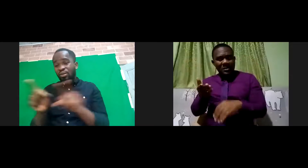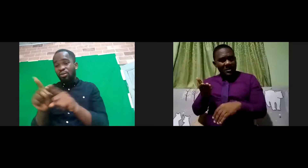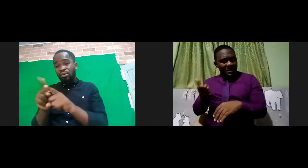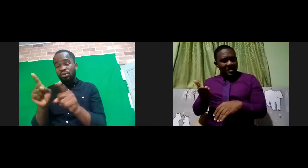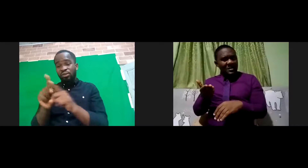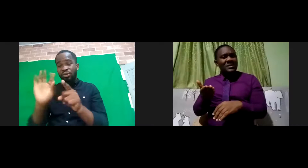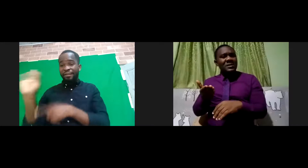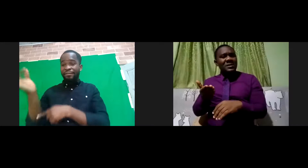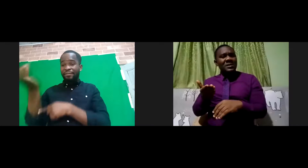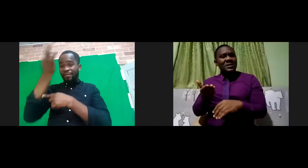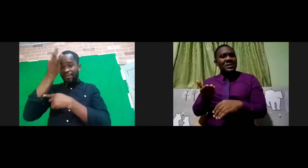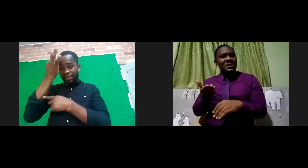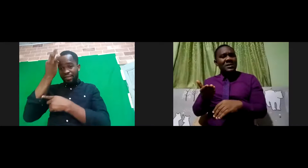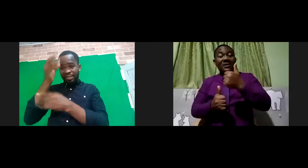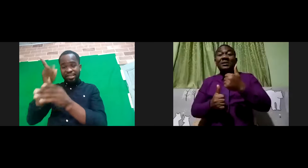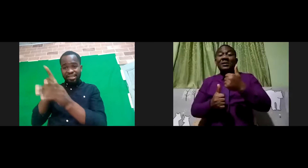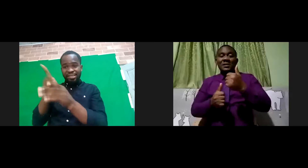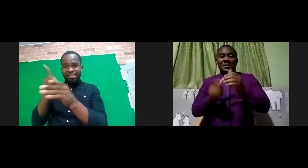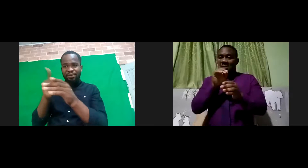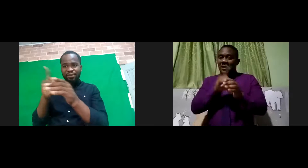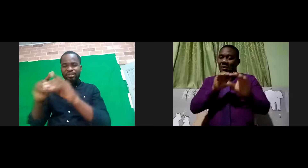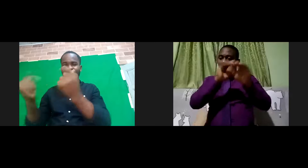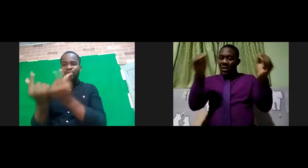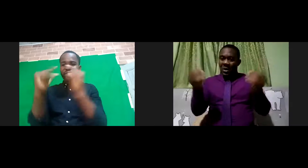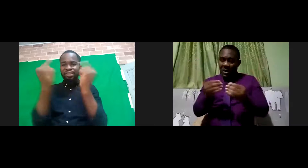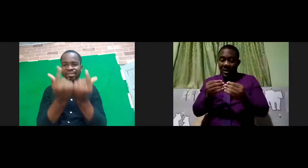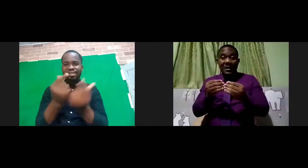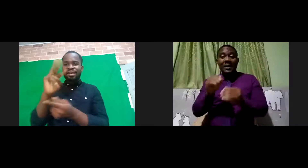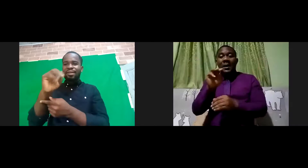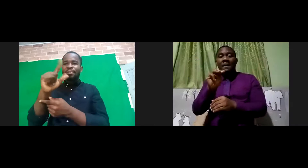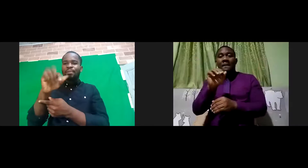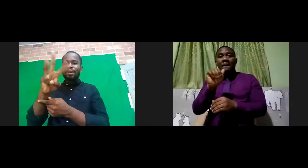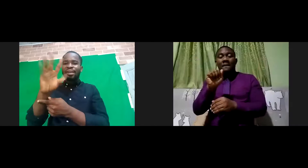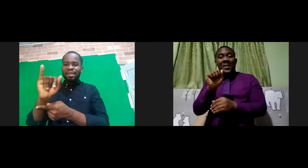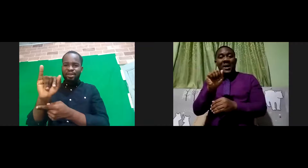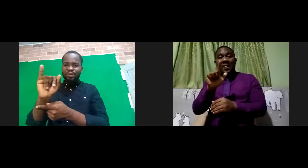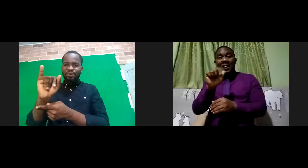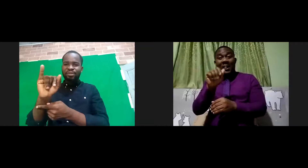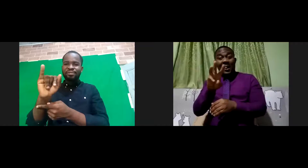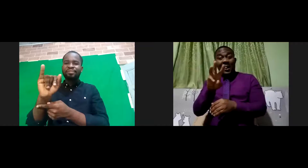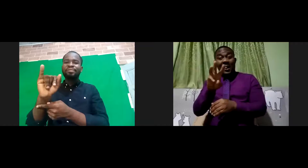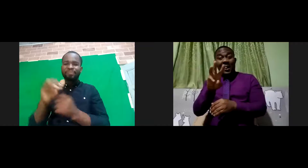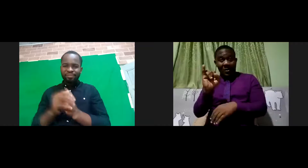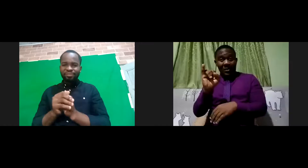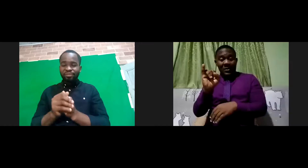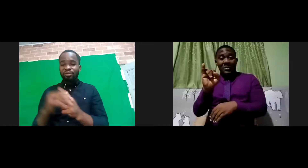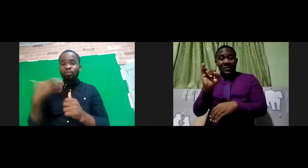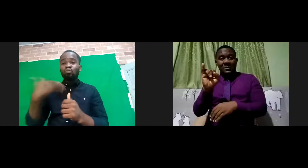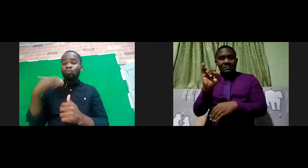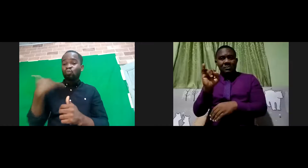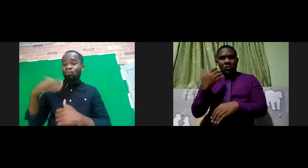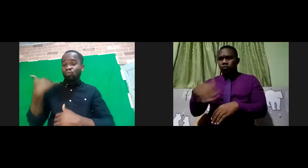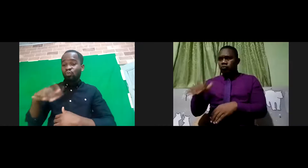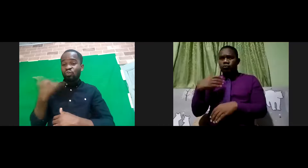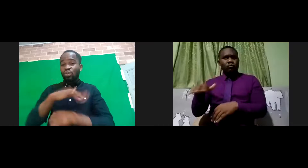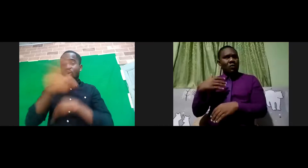of Disability Organization in Malawi. Oh, this is great. With all this